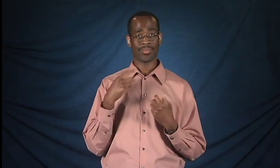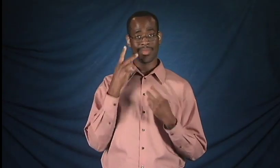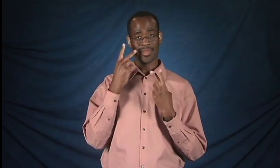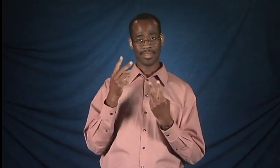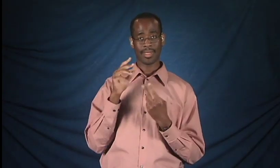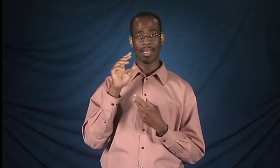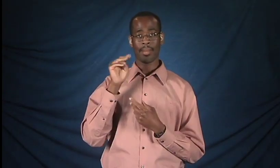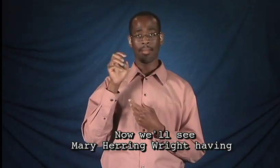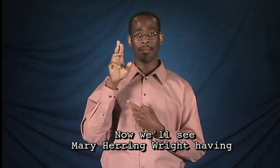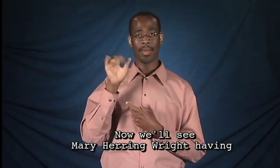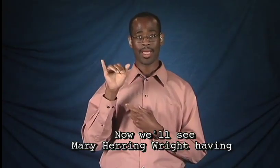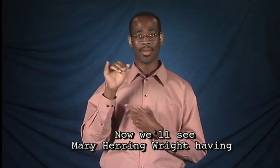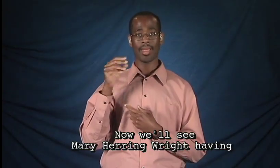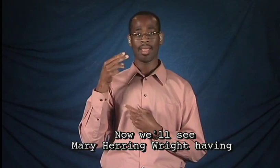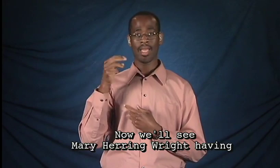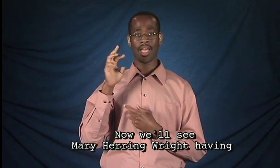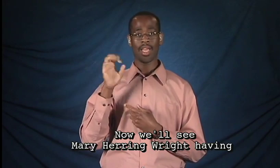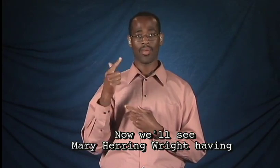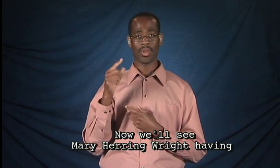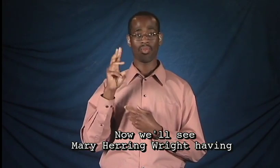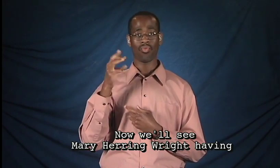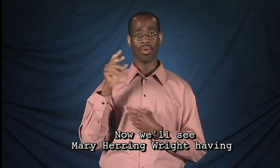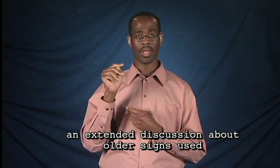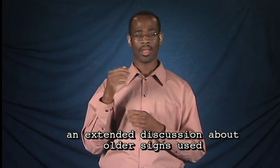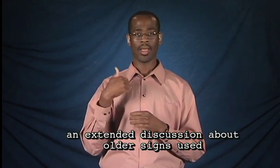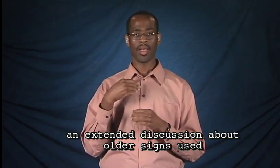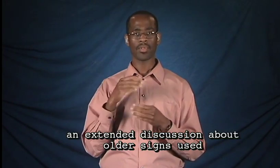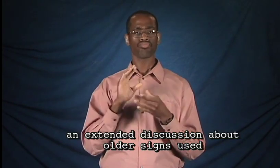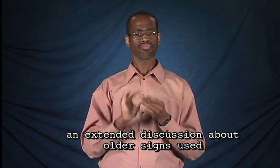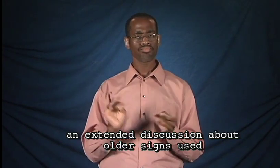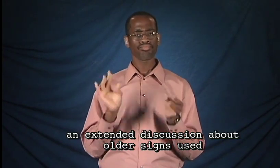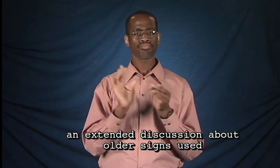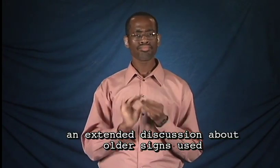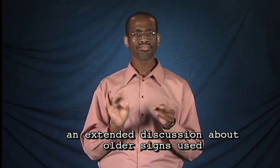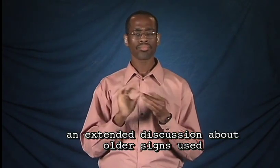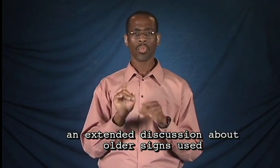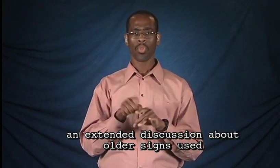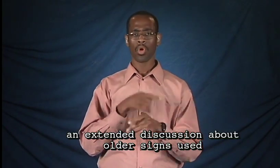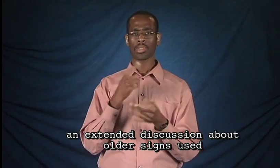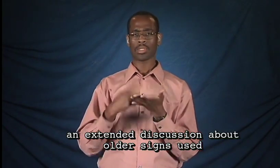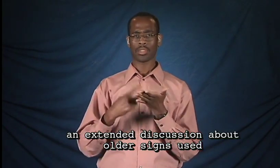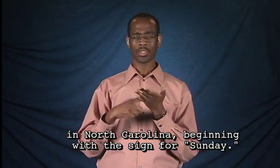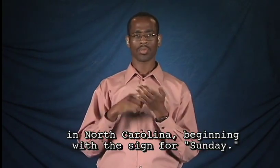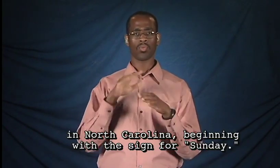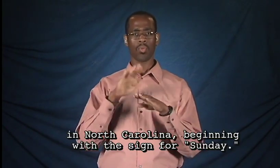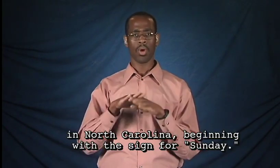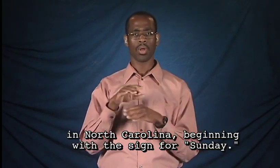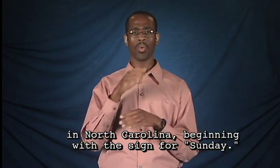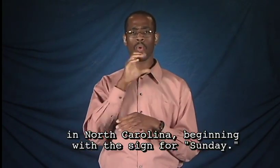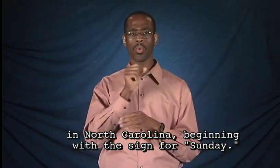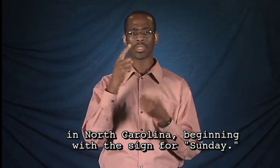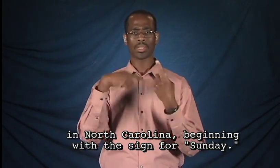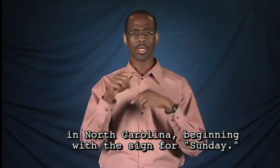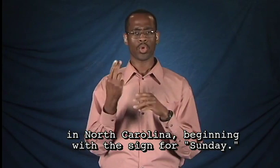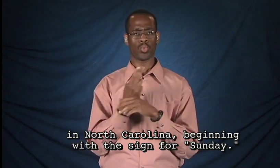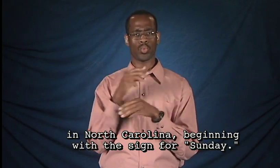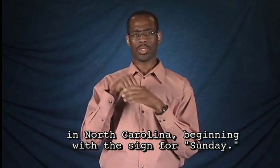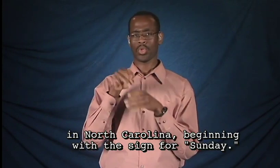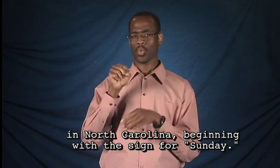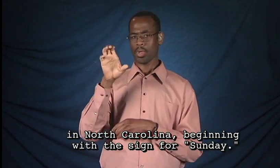Now we'll see Mary Herring Wright having an extended discussion about older signs used in North Carolina, beginning with